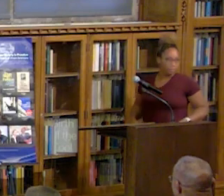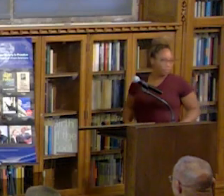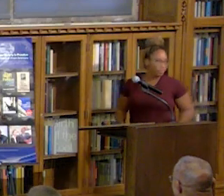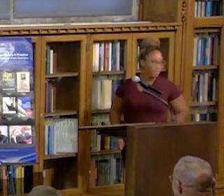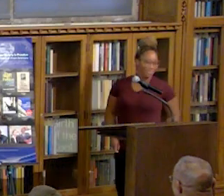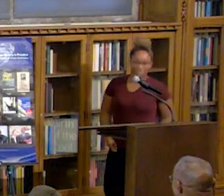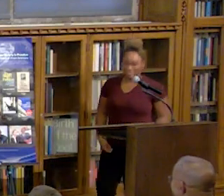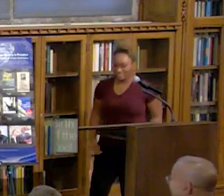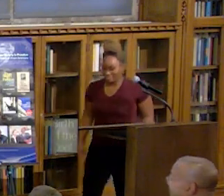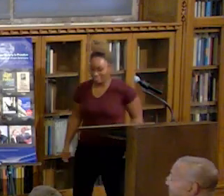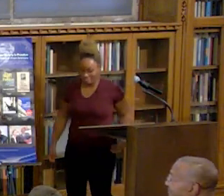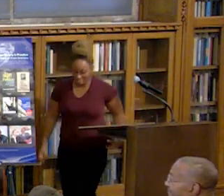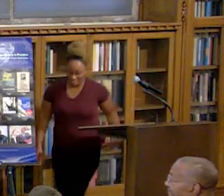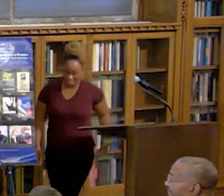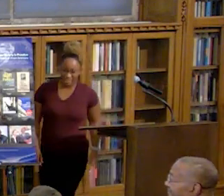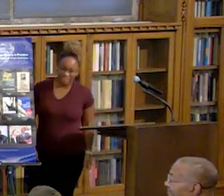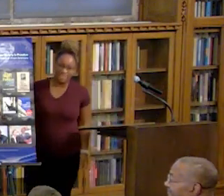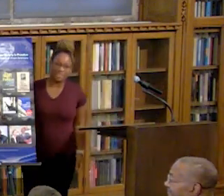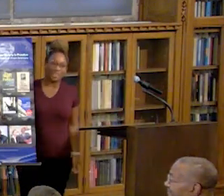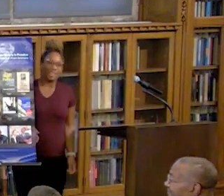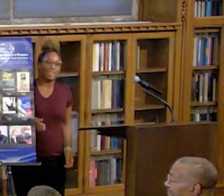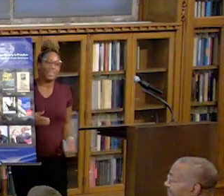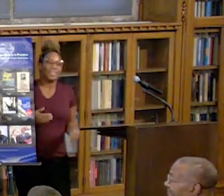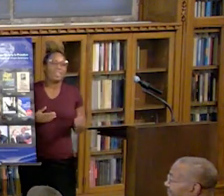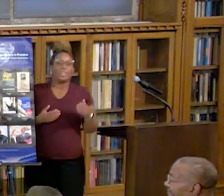you thank you so